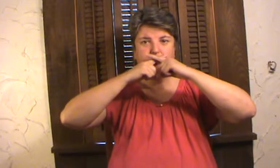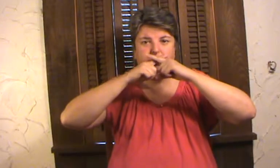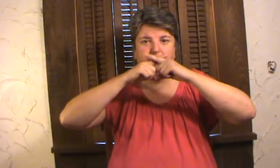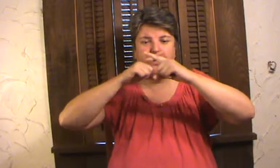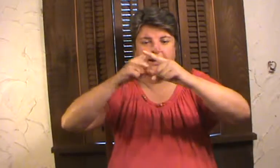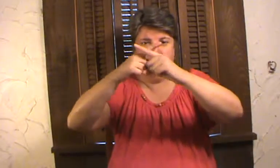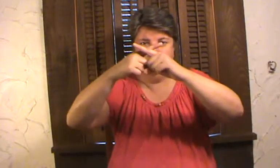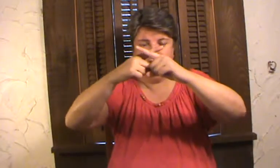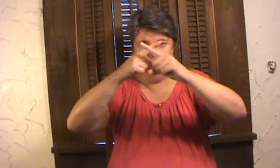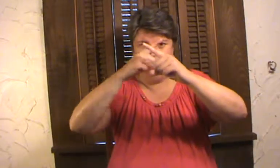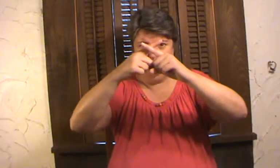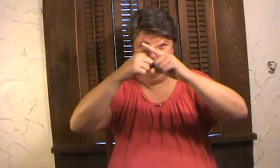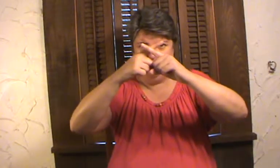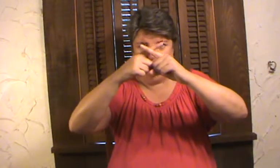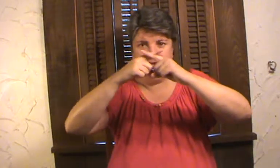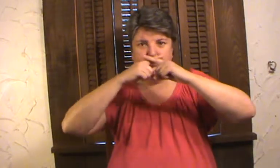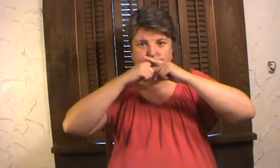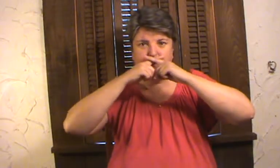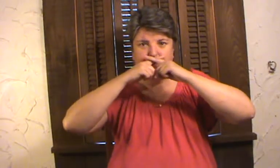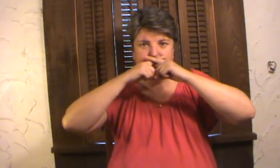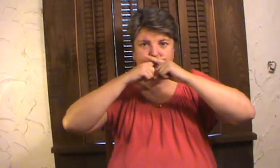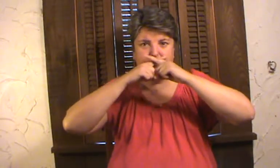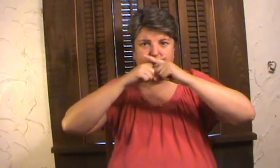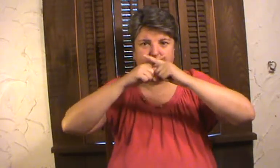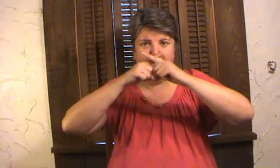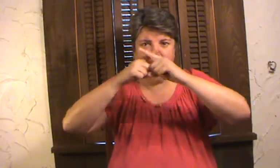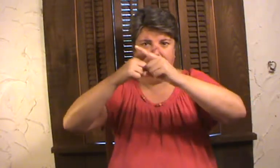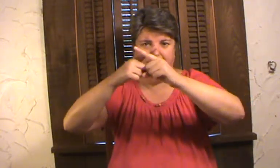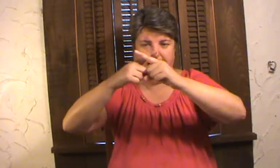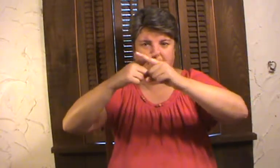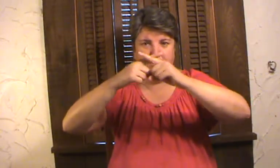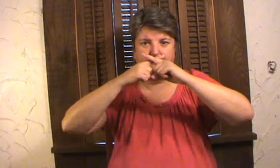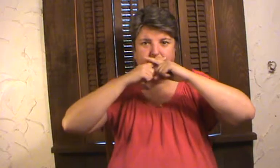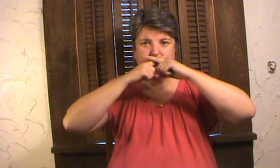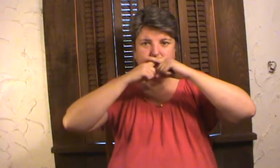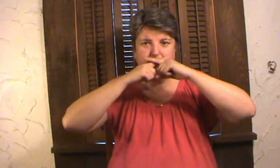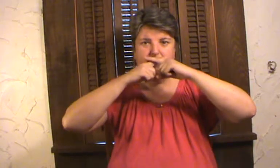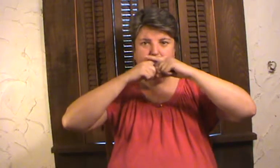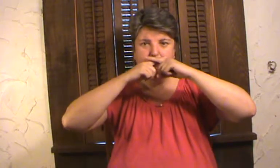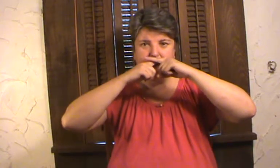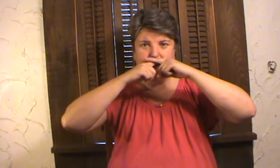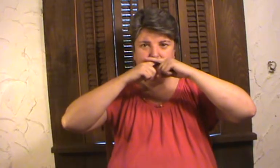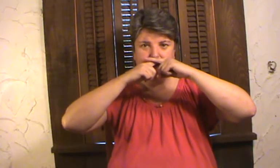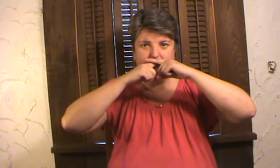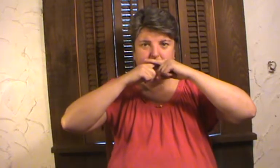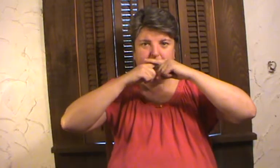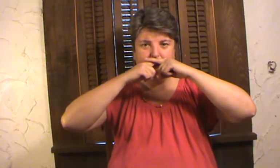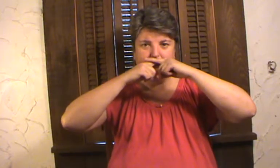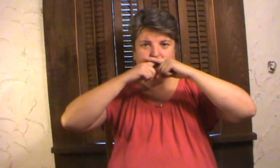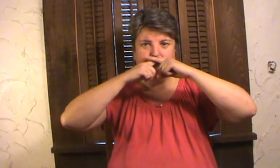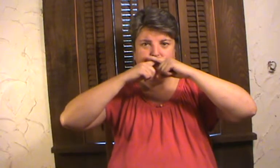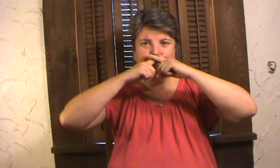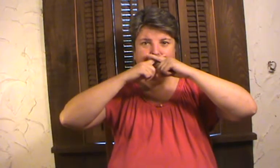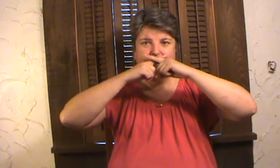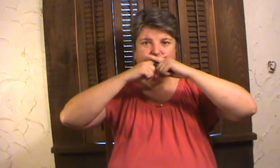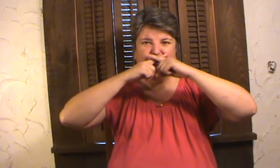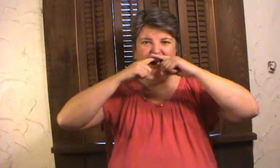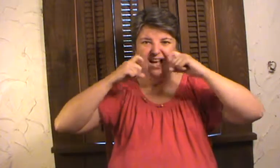do 2 hands, cross your fingers like this, make an X with your fingers, Put it on your upper lip and go